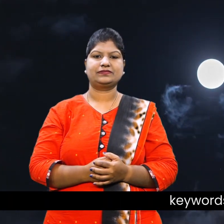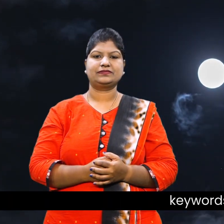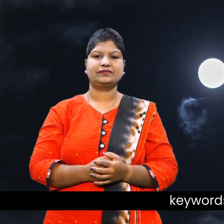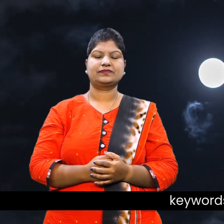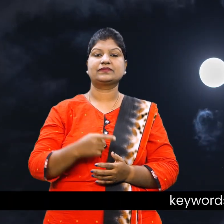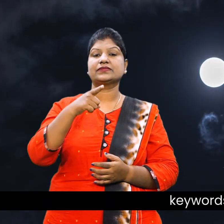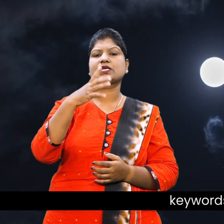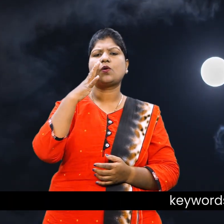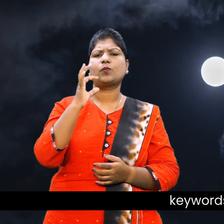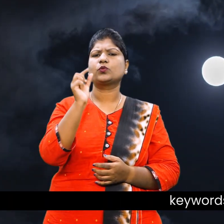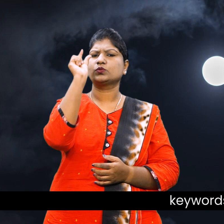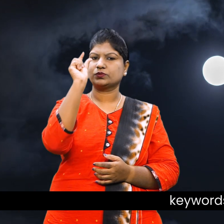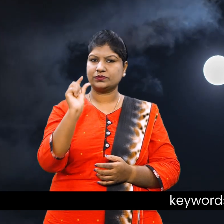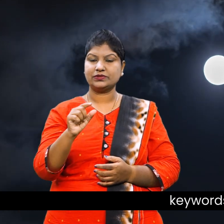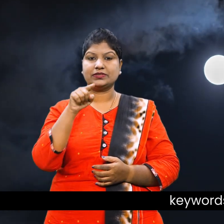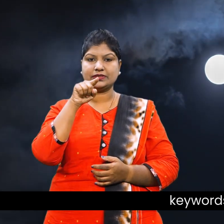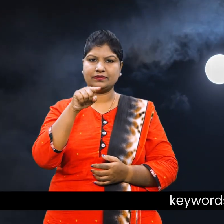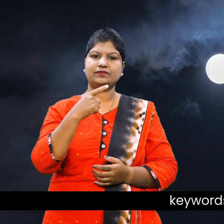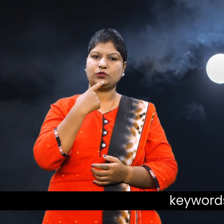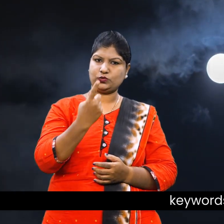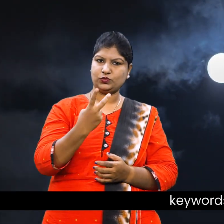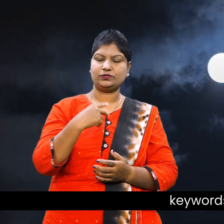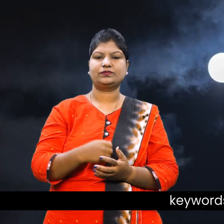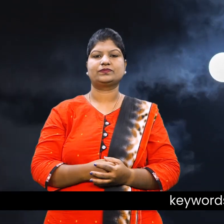Key words from this lesson are